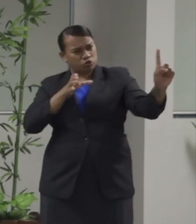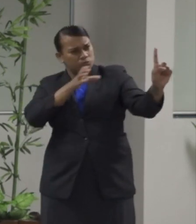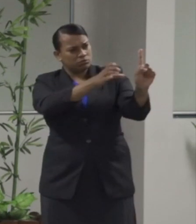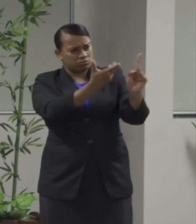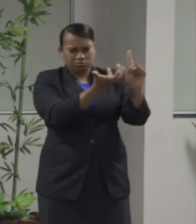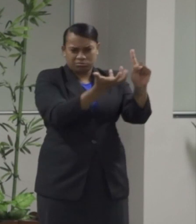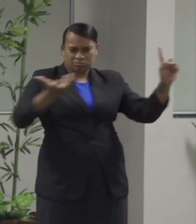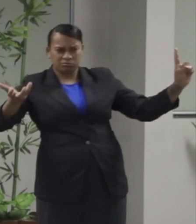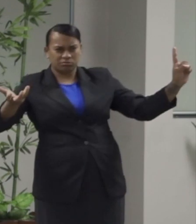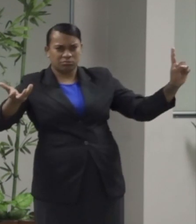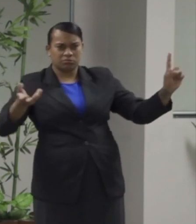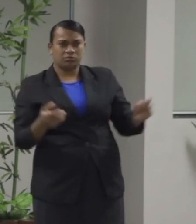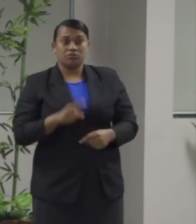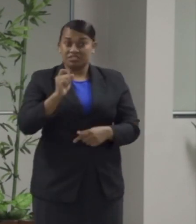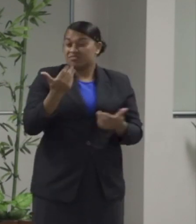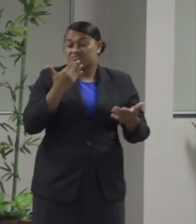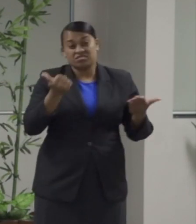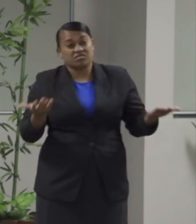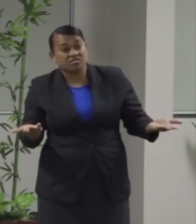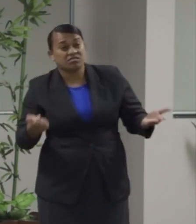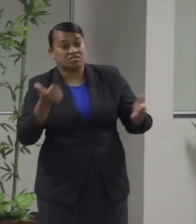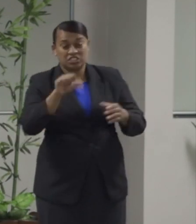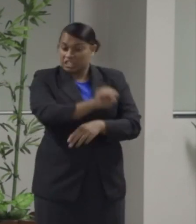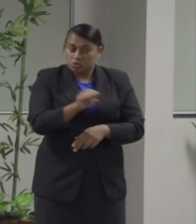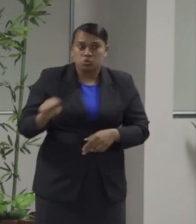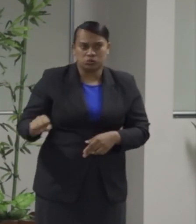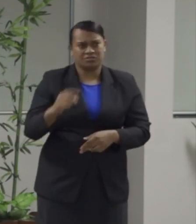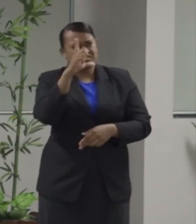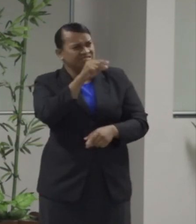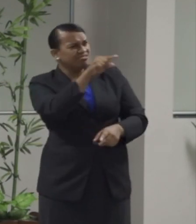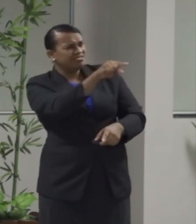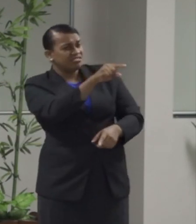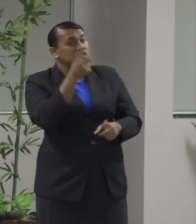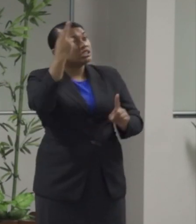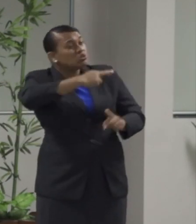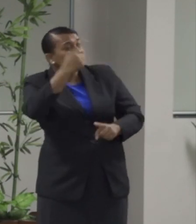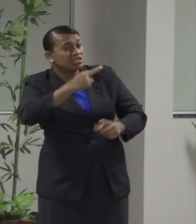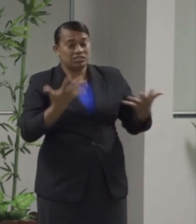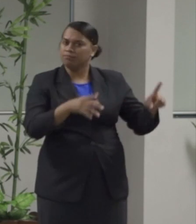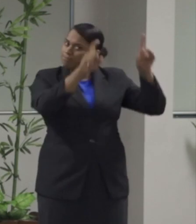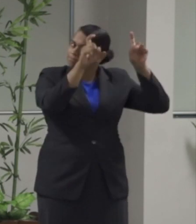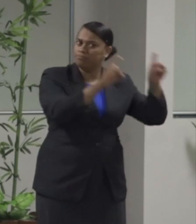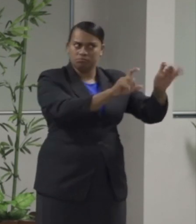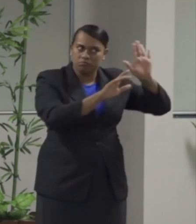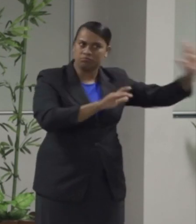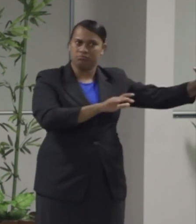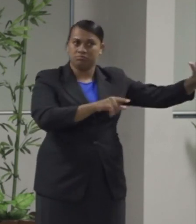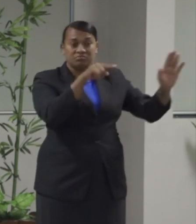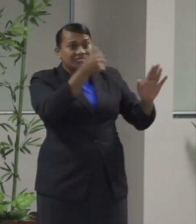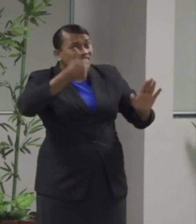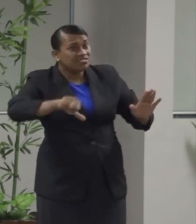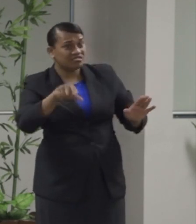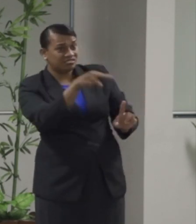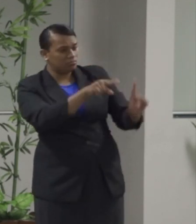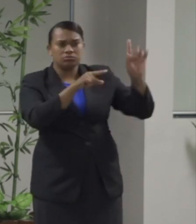quarantine, treat this crisis seriously. Stay where you've been directed to stay so we can contain